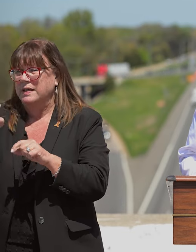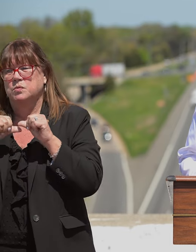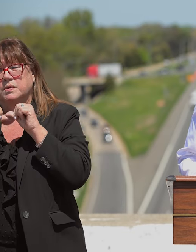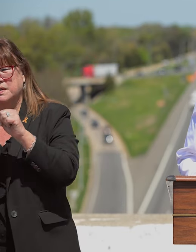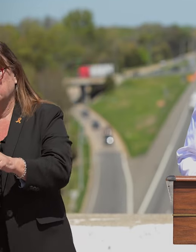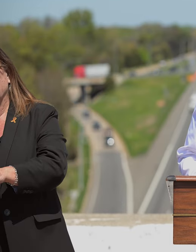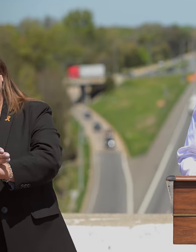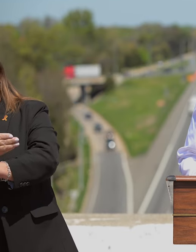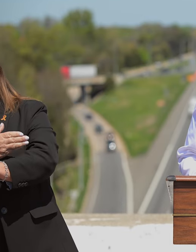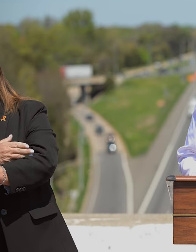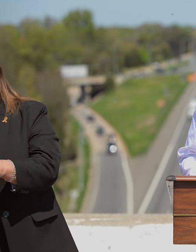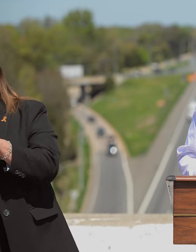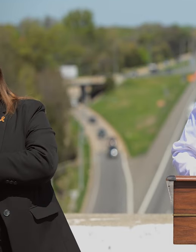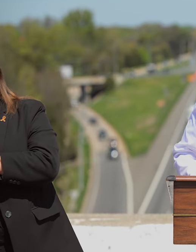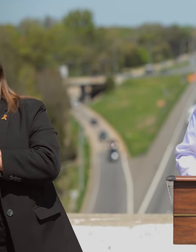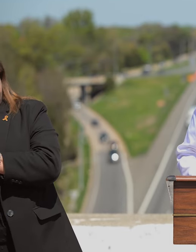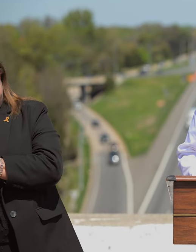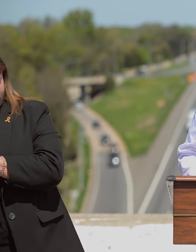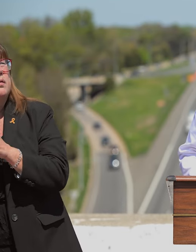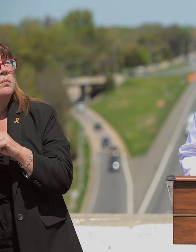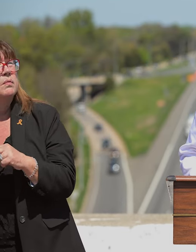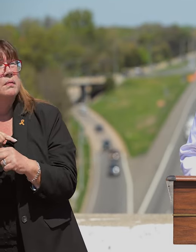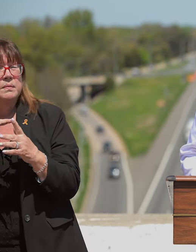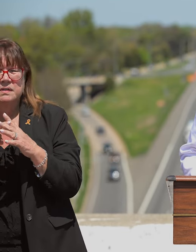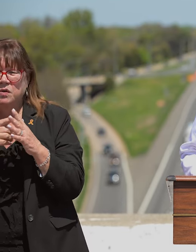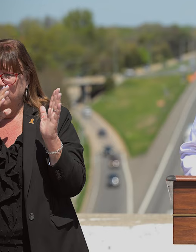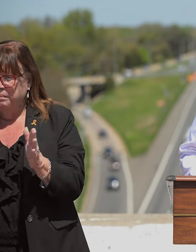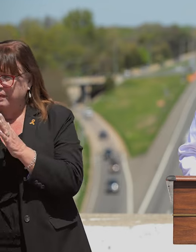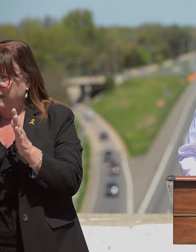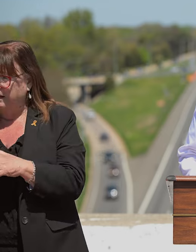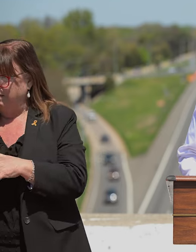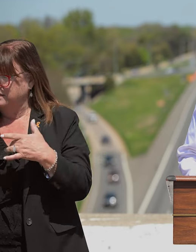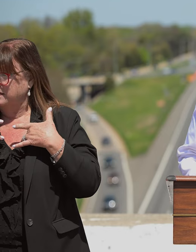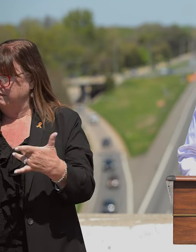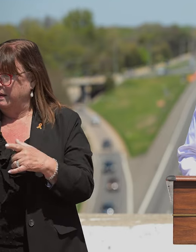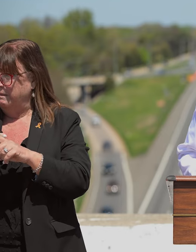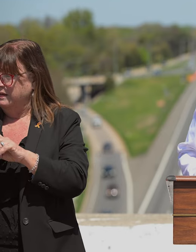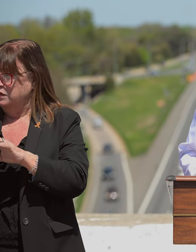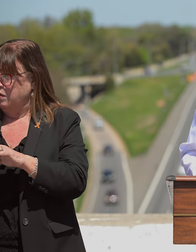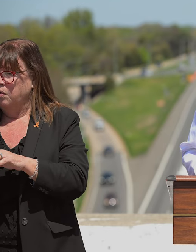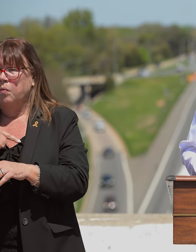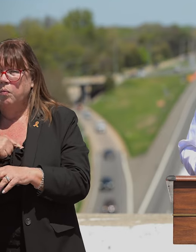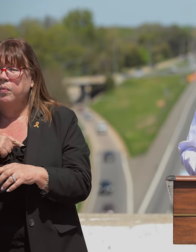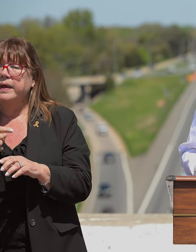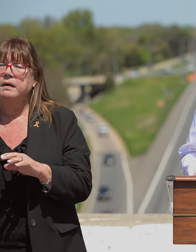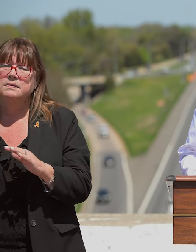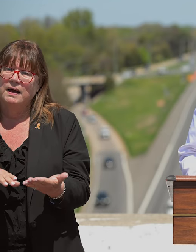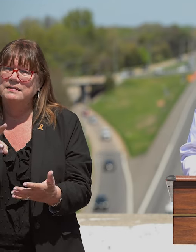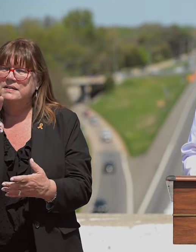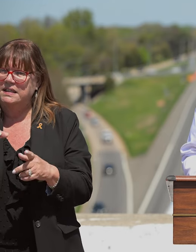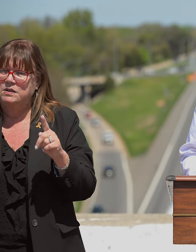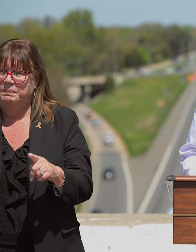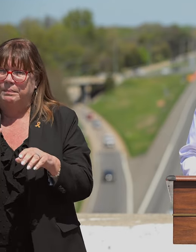to improve and evolve. When we first started planning this event months ago, the tragic loss of six of our colleagues on this